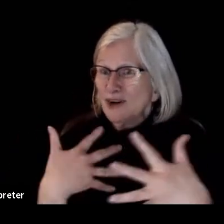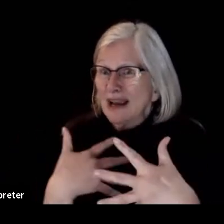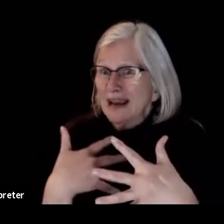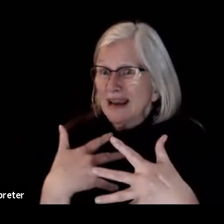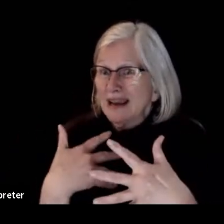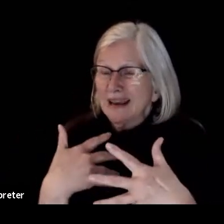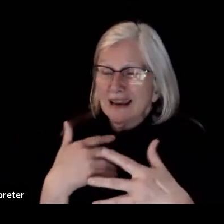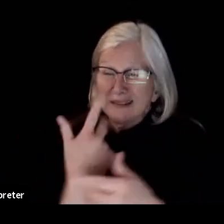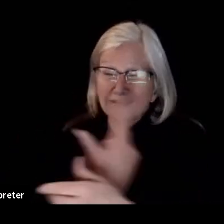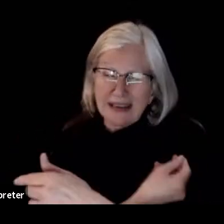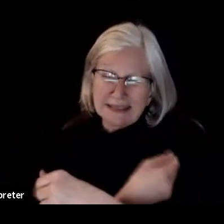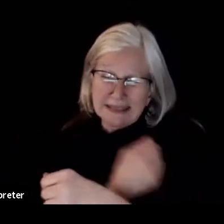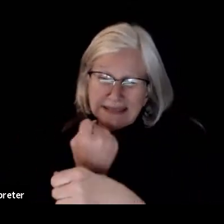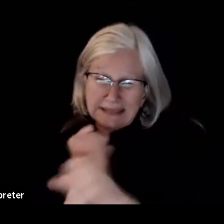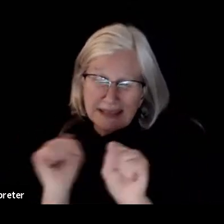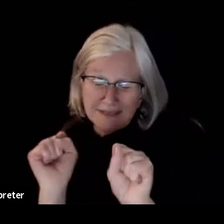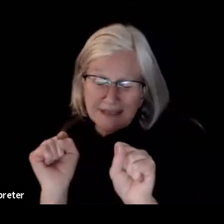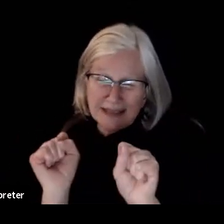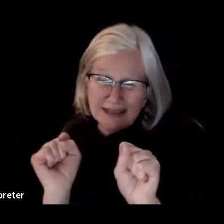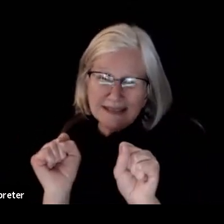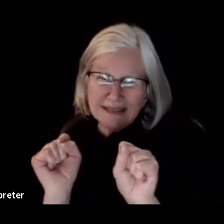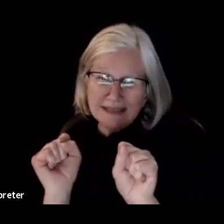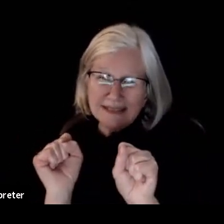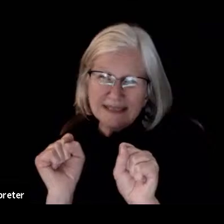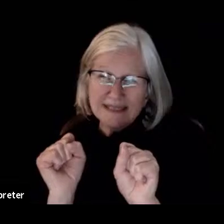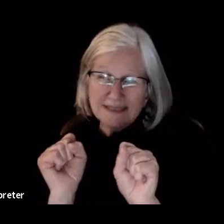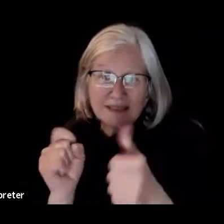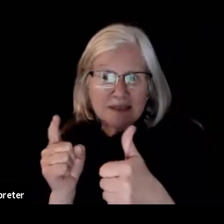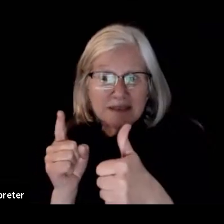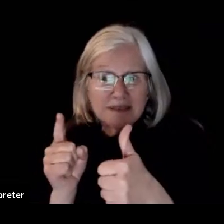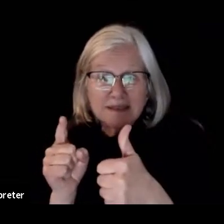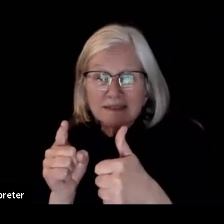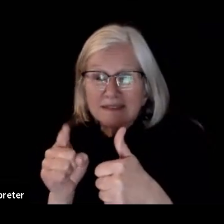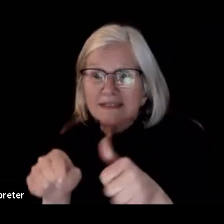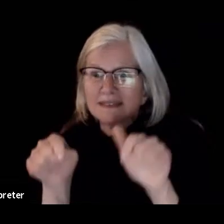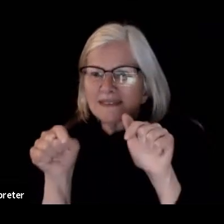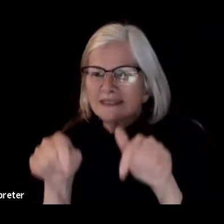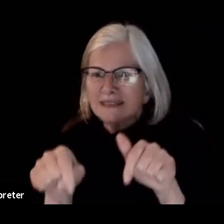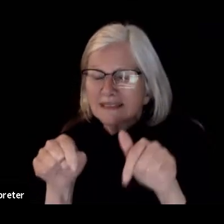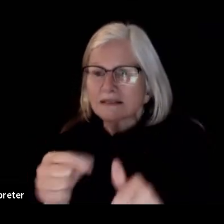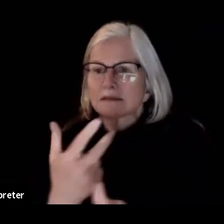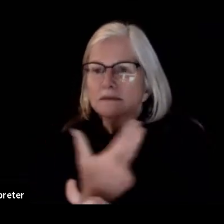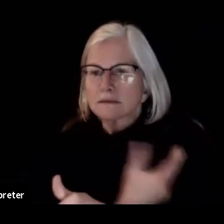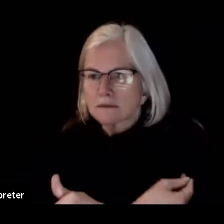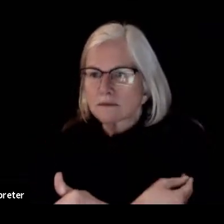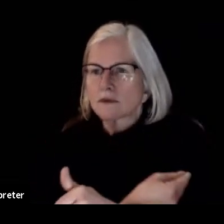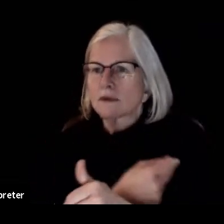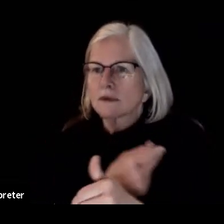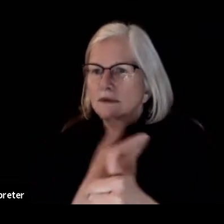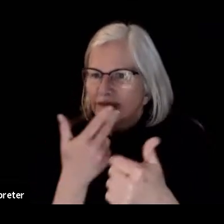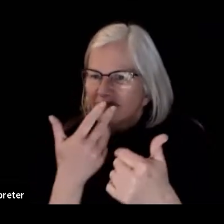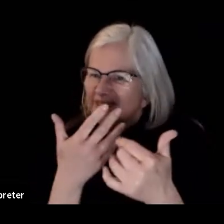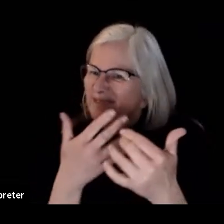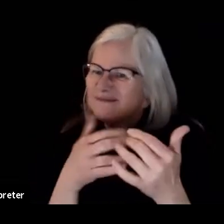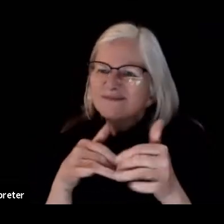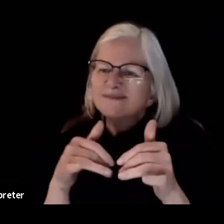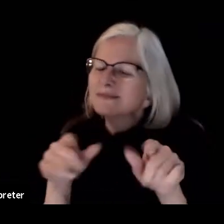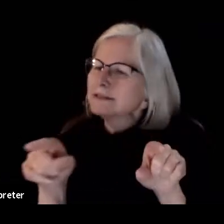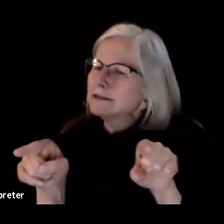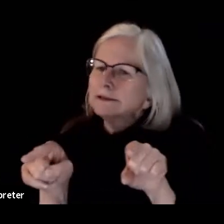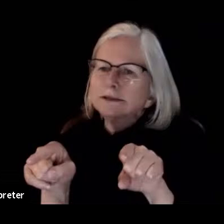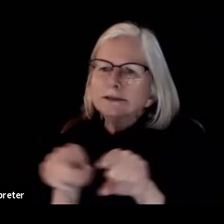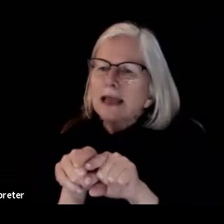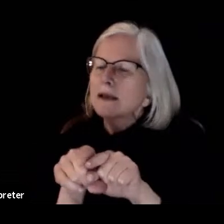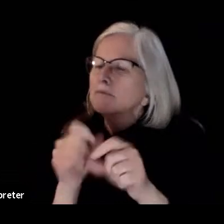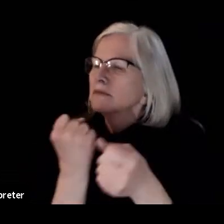just want to say that, first of all, these vaccines have gone through the same safety evaluations